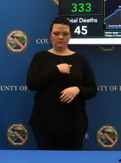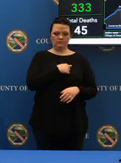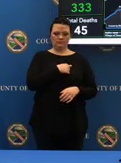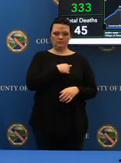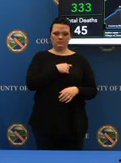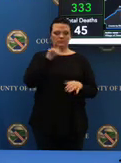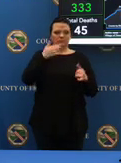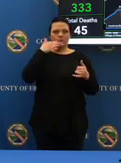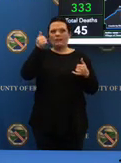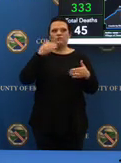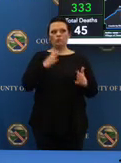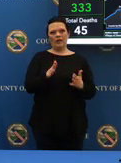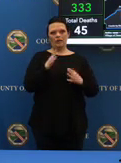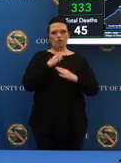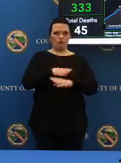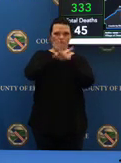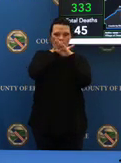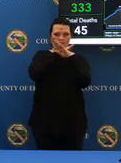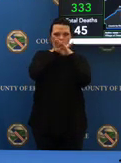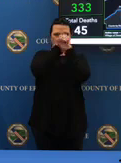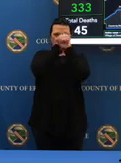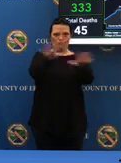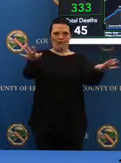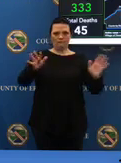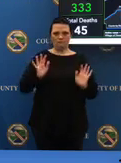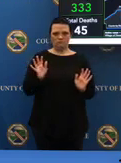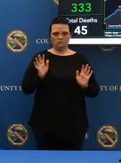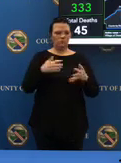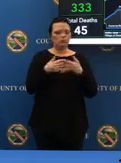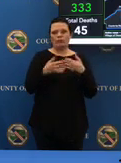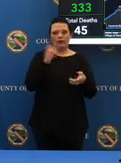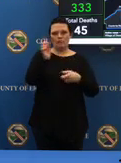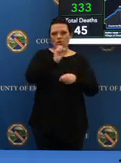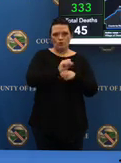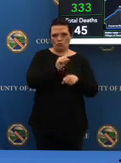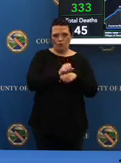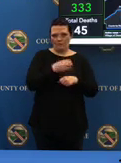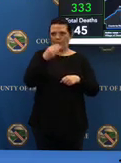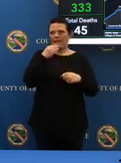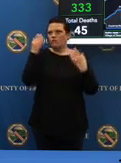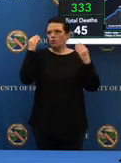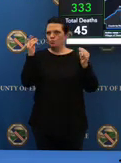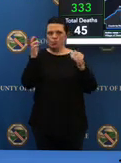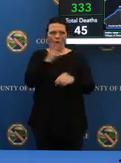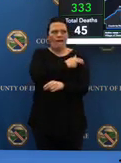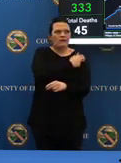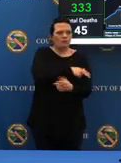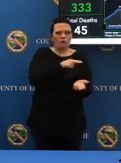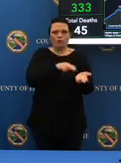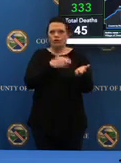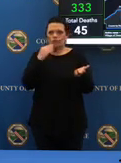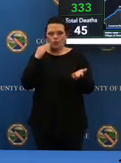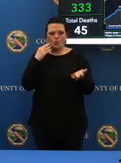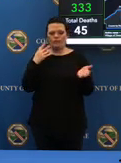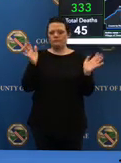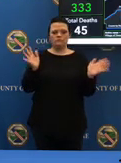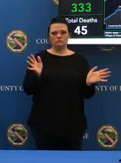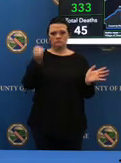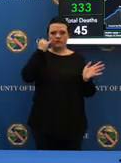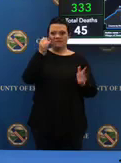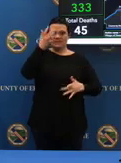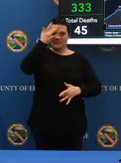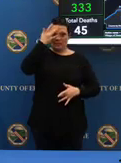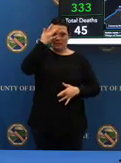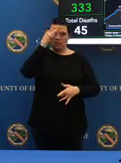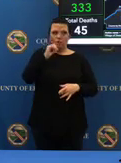That's the best way to prevent the further spread. So no matter where you're working, whether it's a supermarket or a hospital or a nursing home, if you're sick,